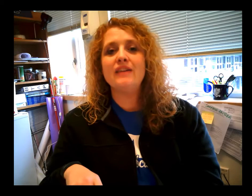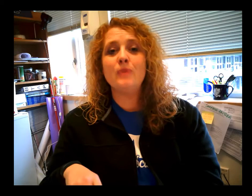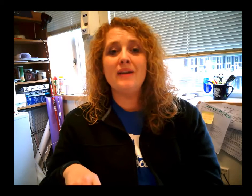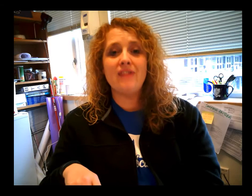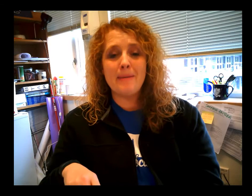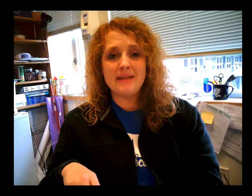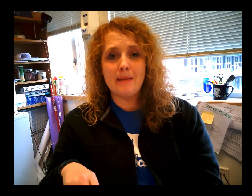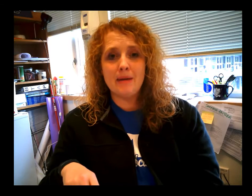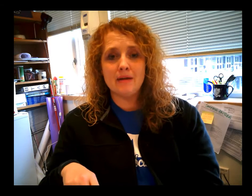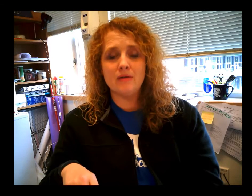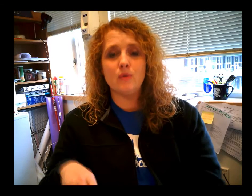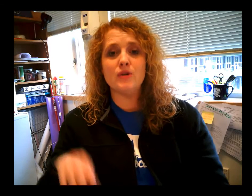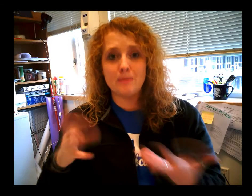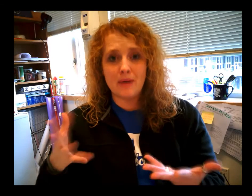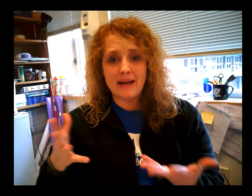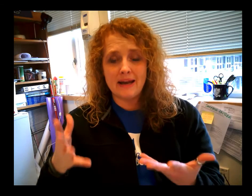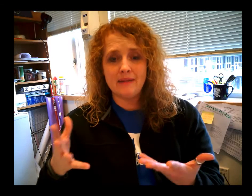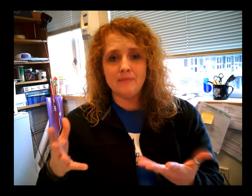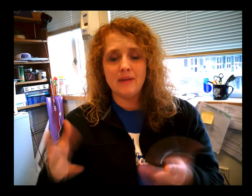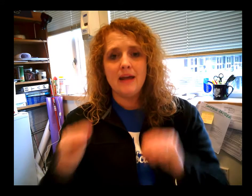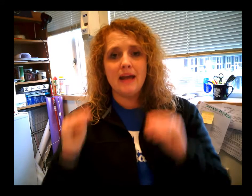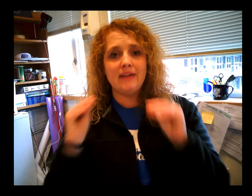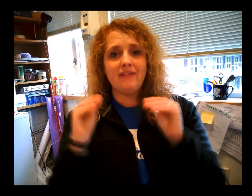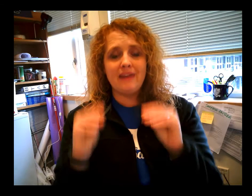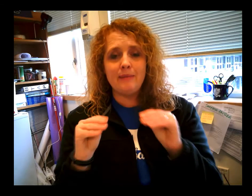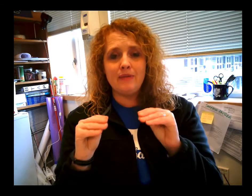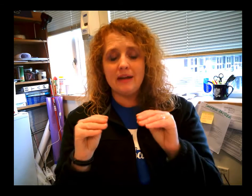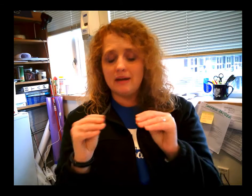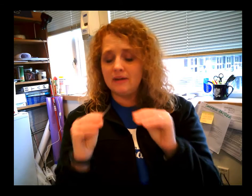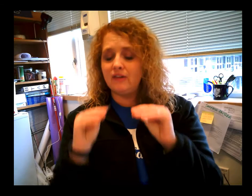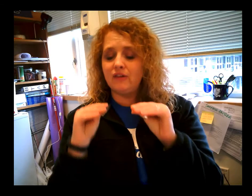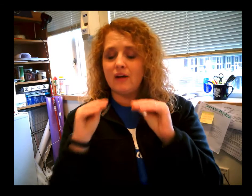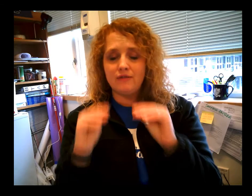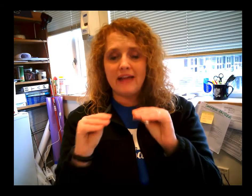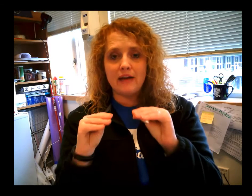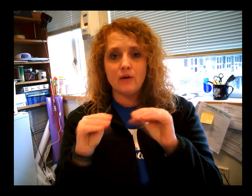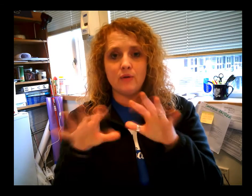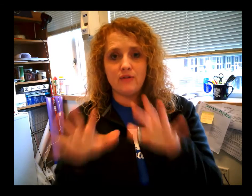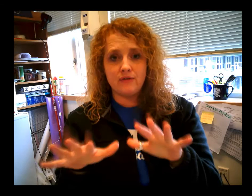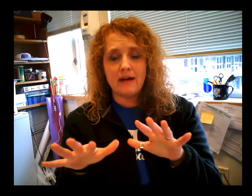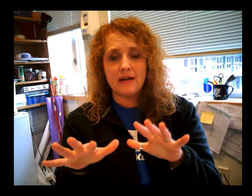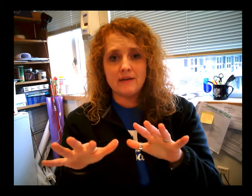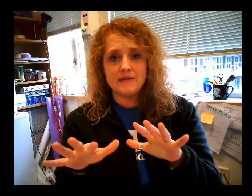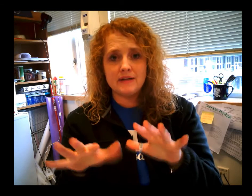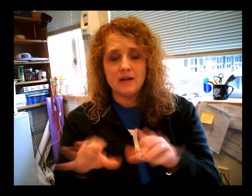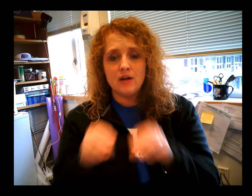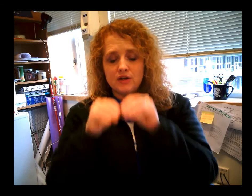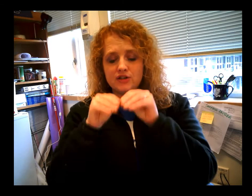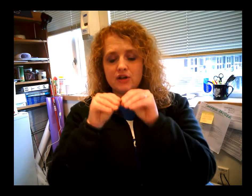one is epidemic or spreading. Same thing. It's flat O's to fives,